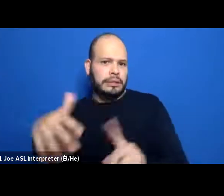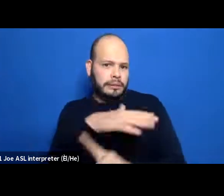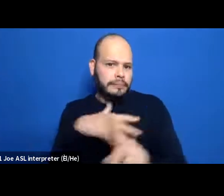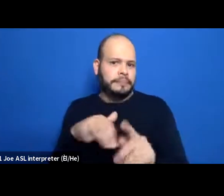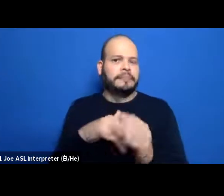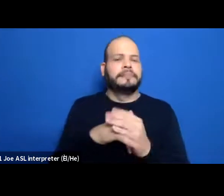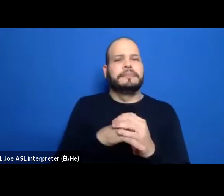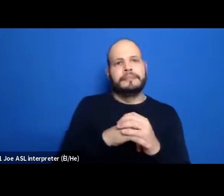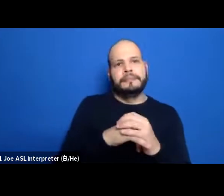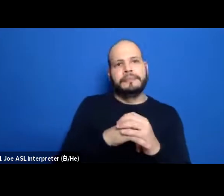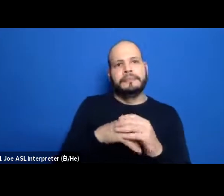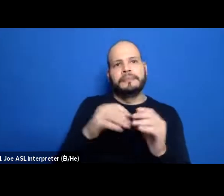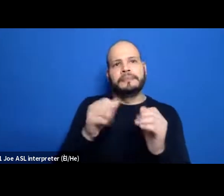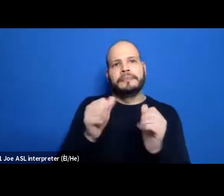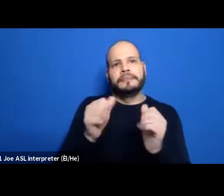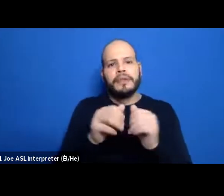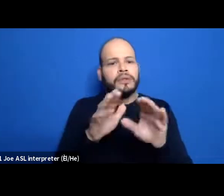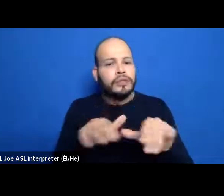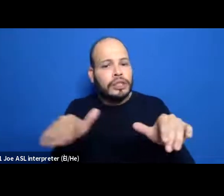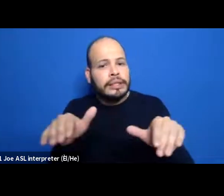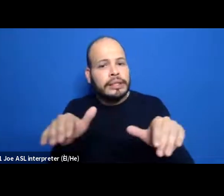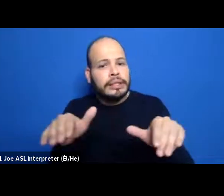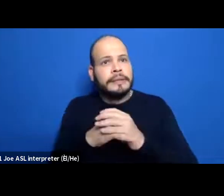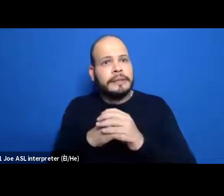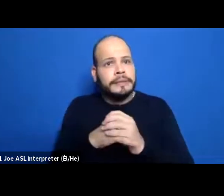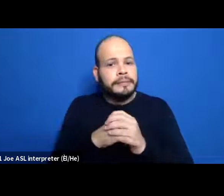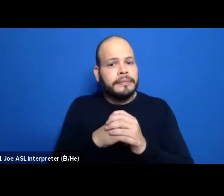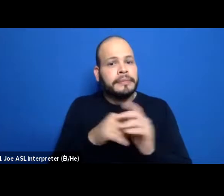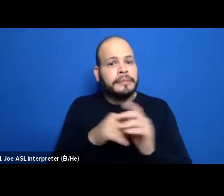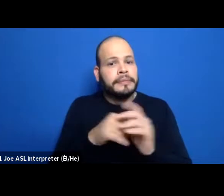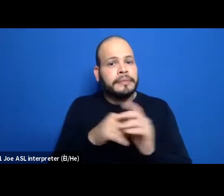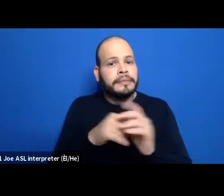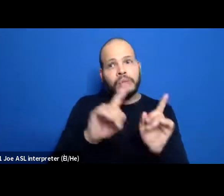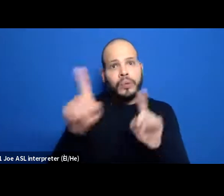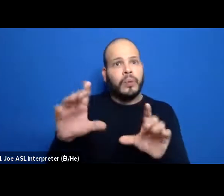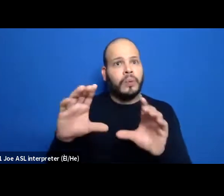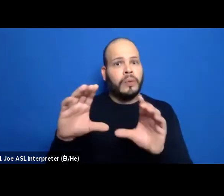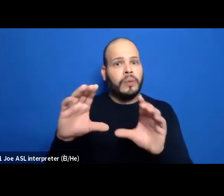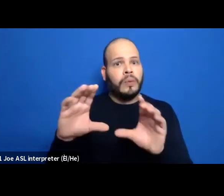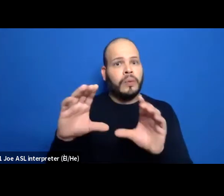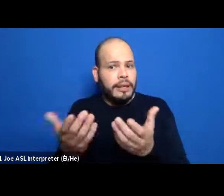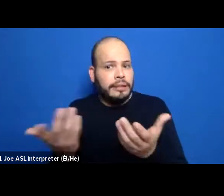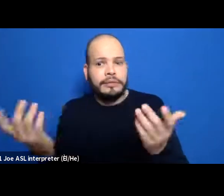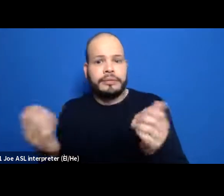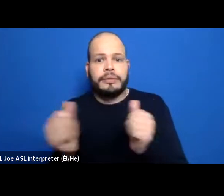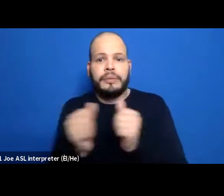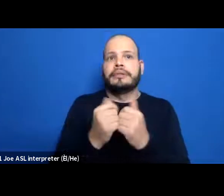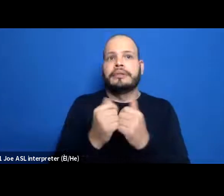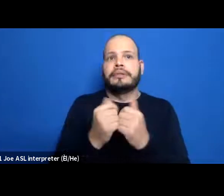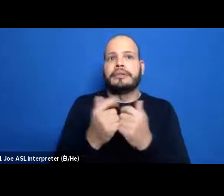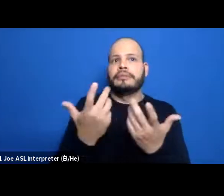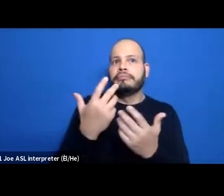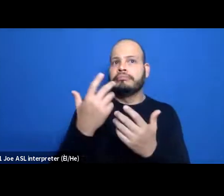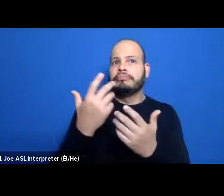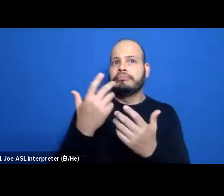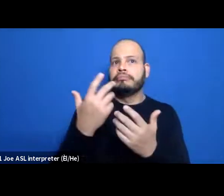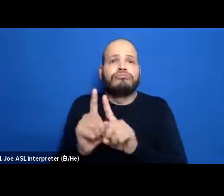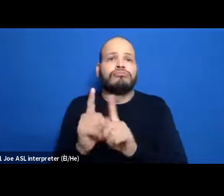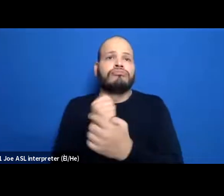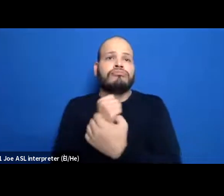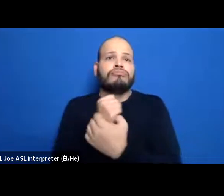with the people that you walk across on a daily basis, right? We live in a very